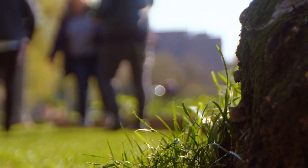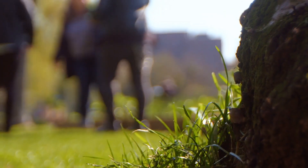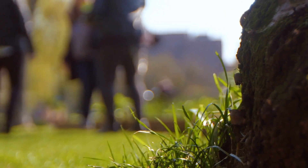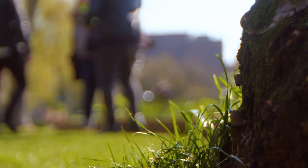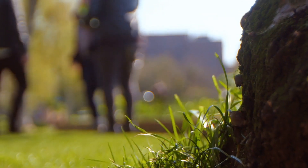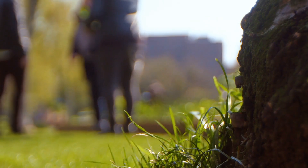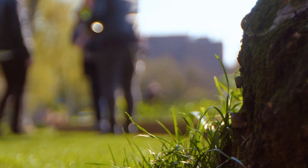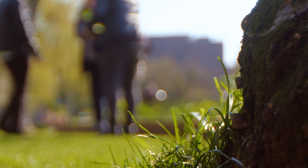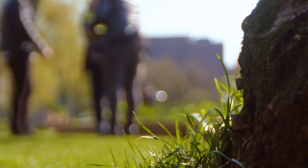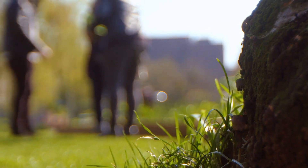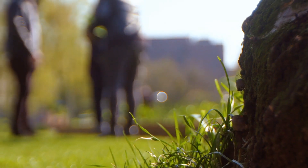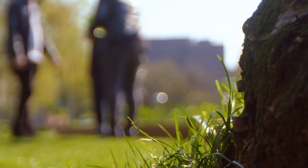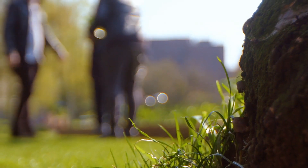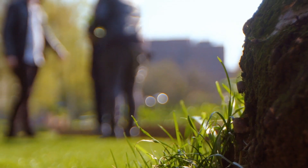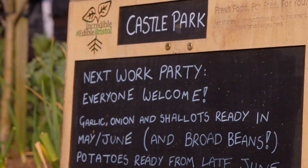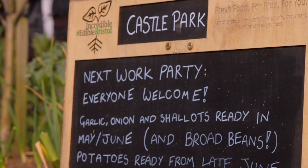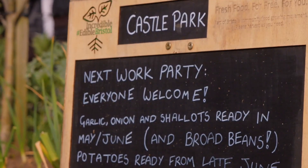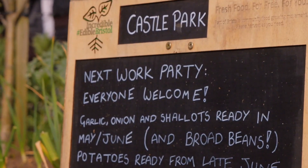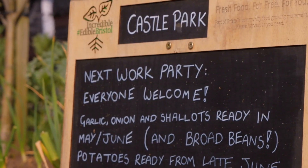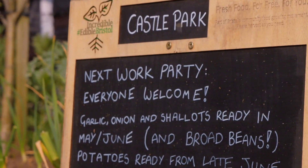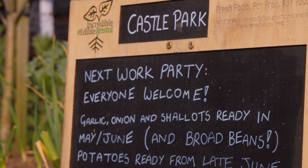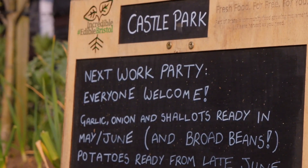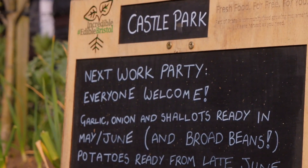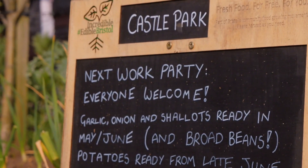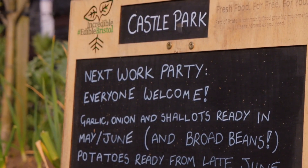Hello. Hello. Hi there.